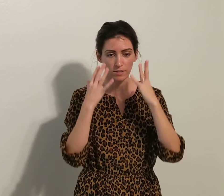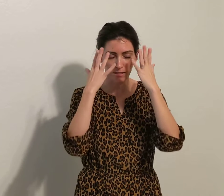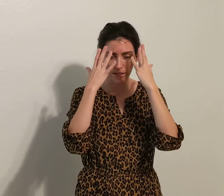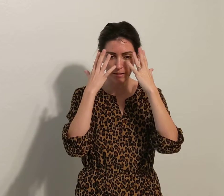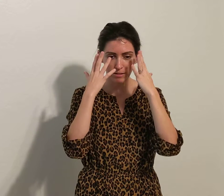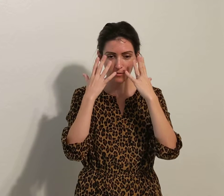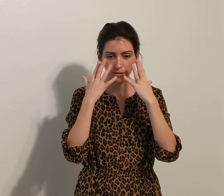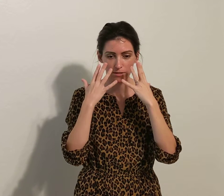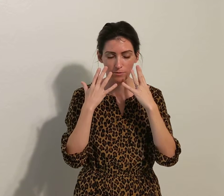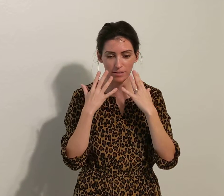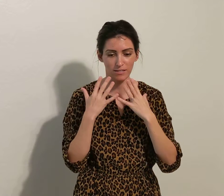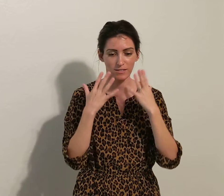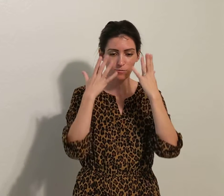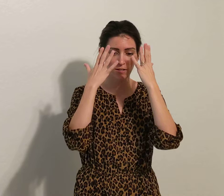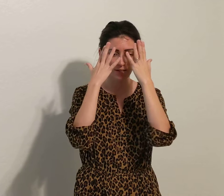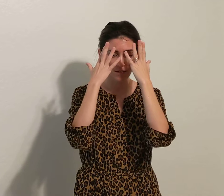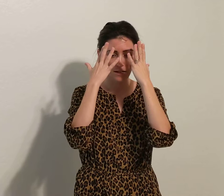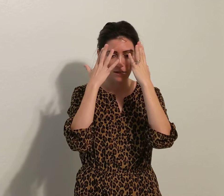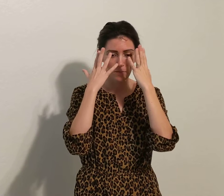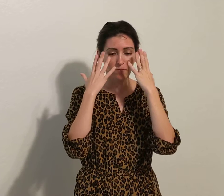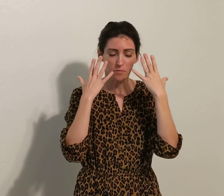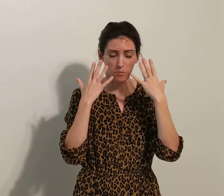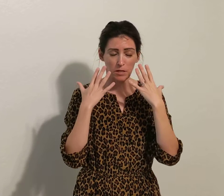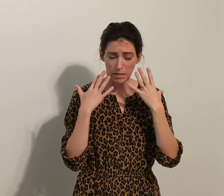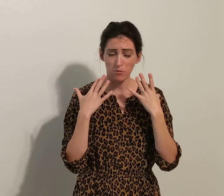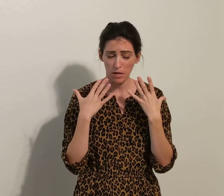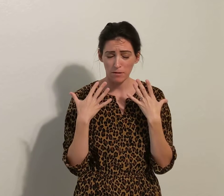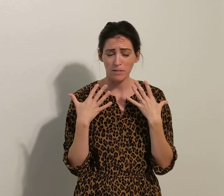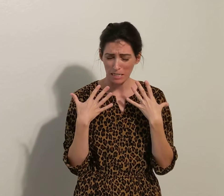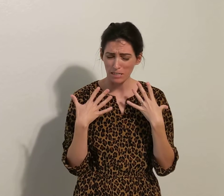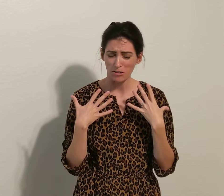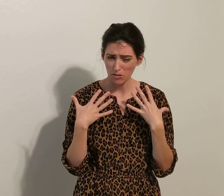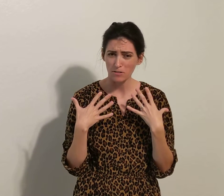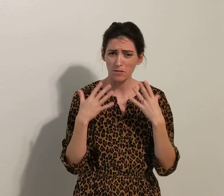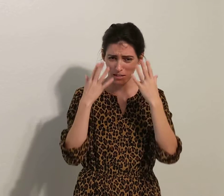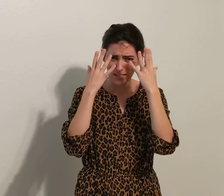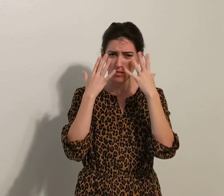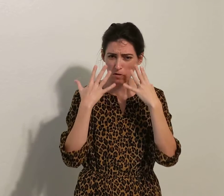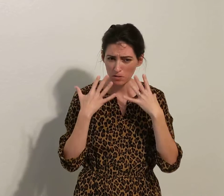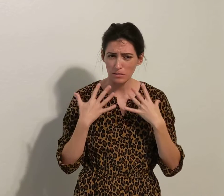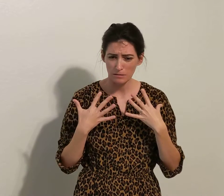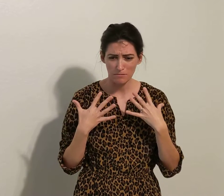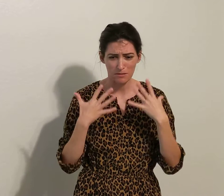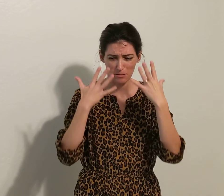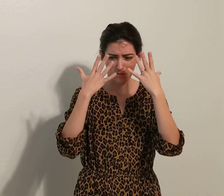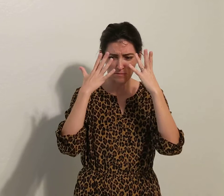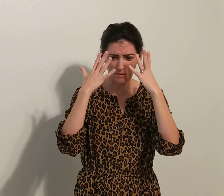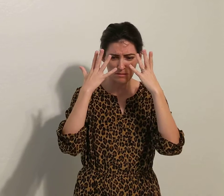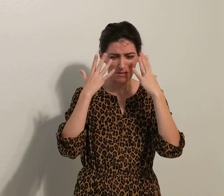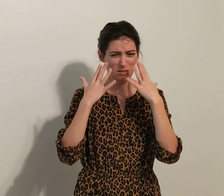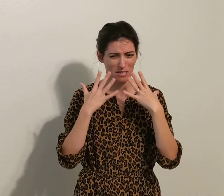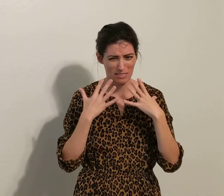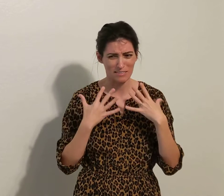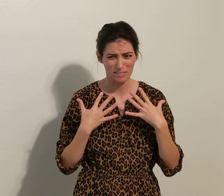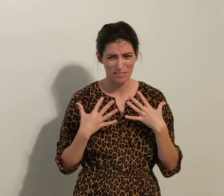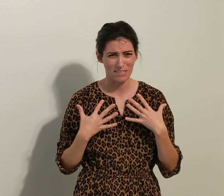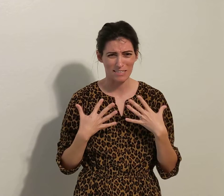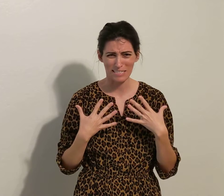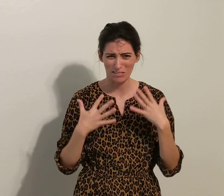And I like to do a little bit of this because when I cry, when I like ugly cry, it's ugly. There's a lot of